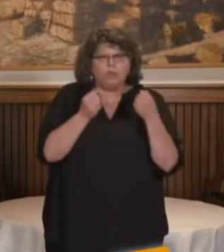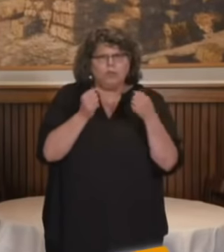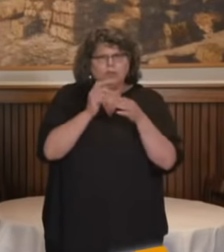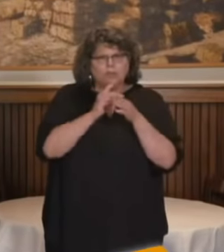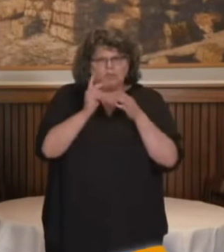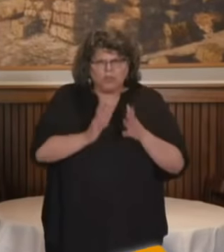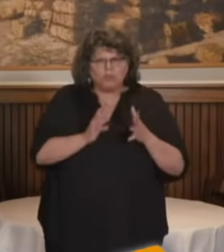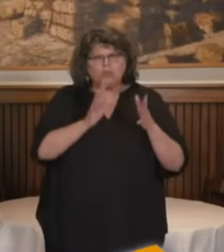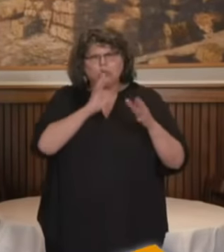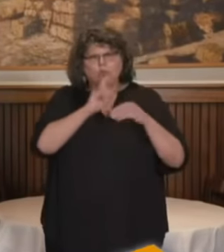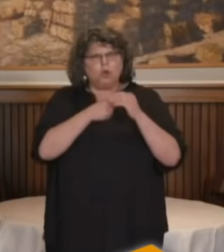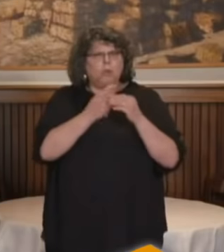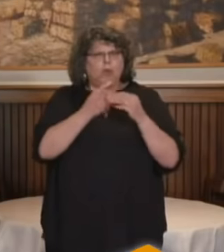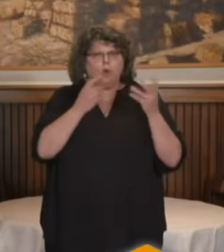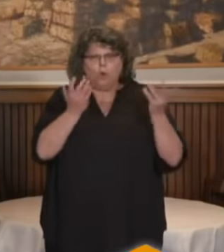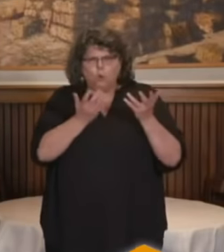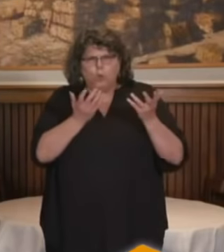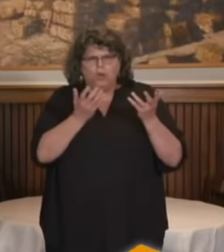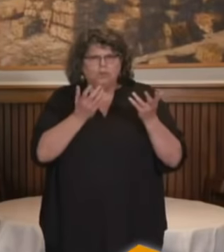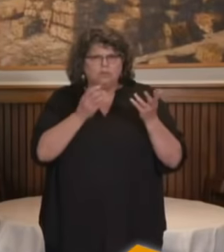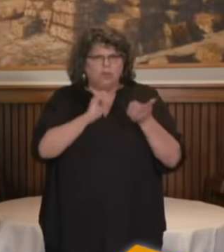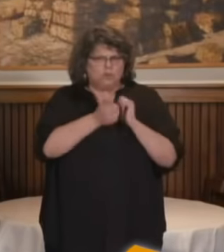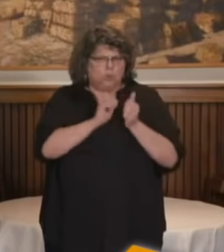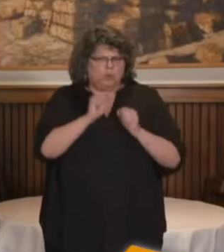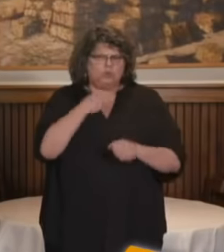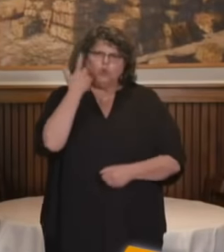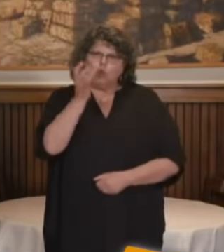those guidelines on what that may or may not look like.